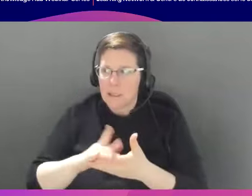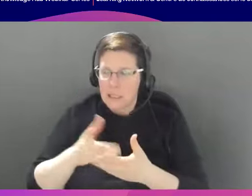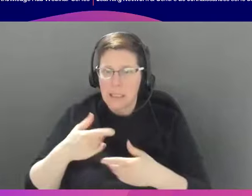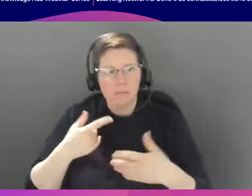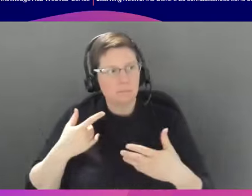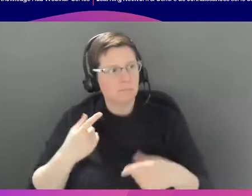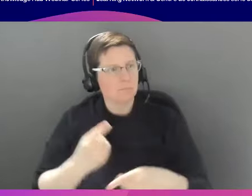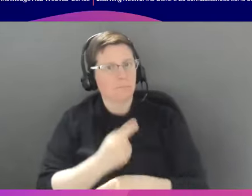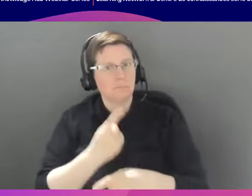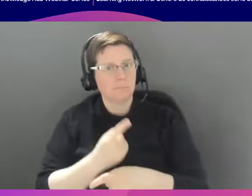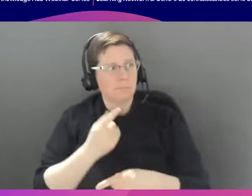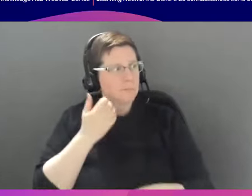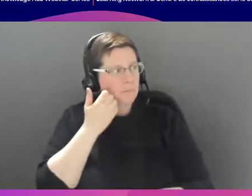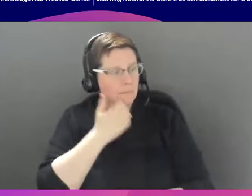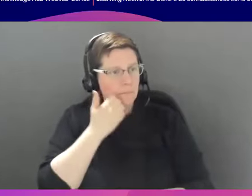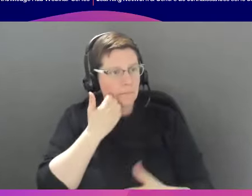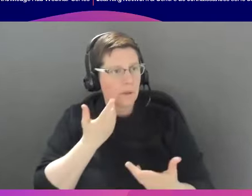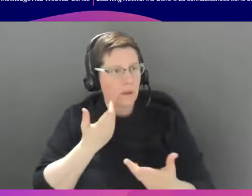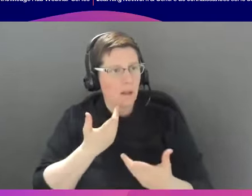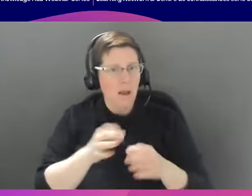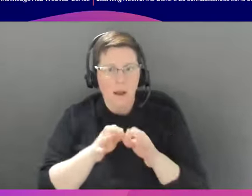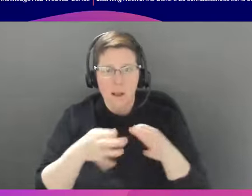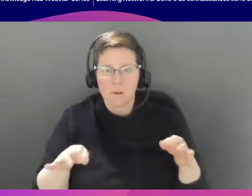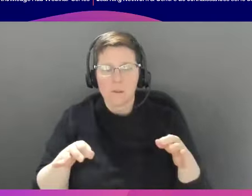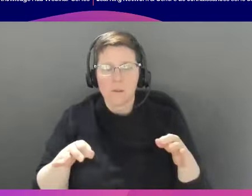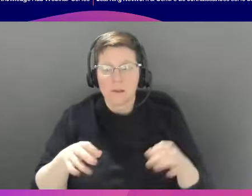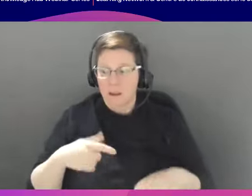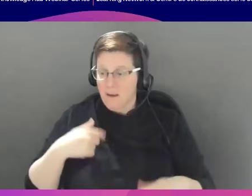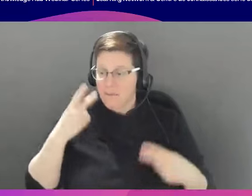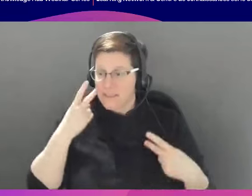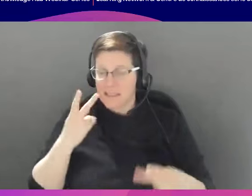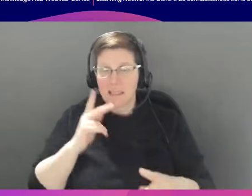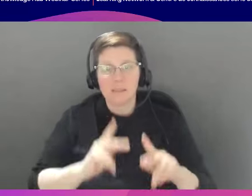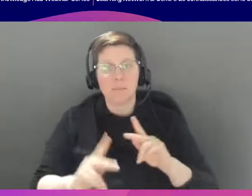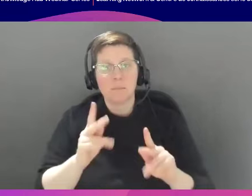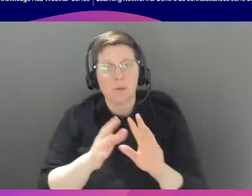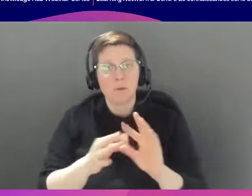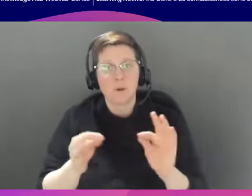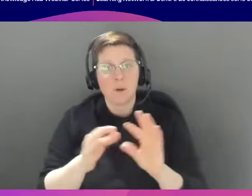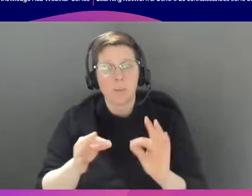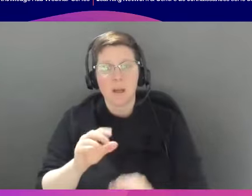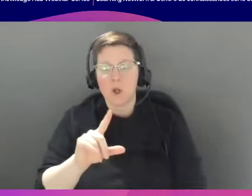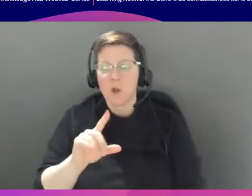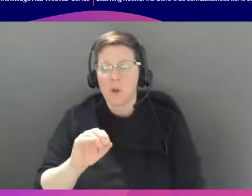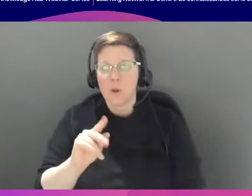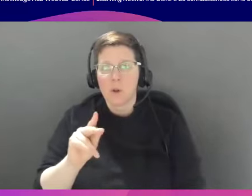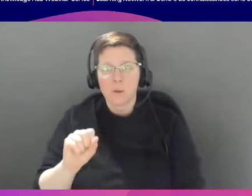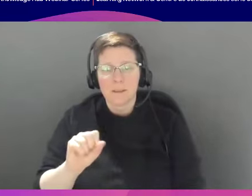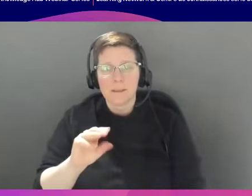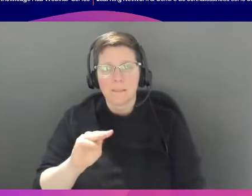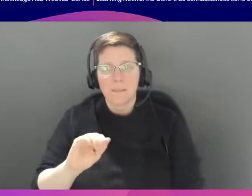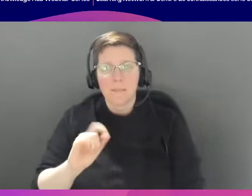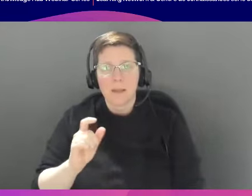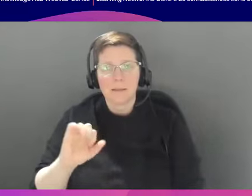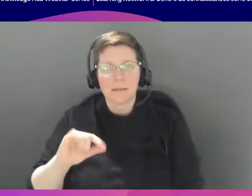mainstream lingo. Like I've seen people talk about looks maxing, which